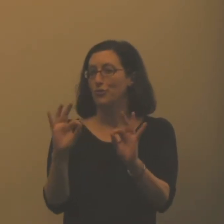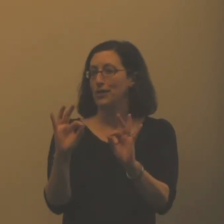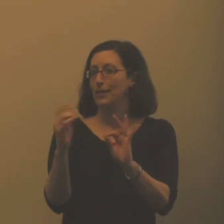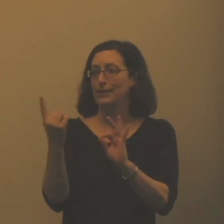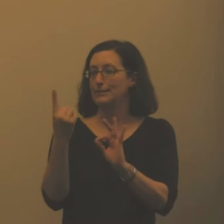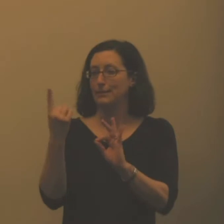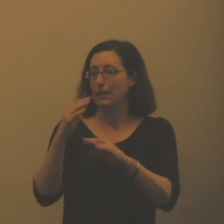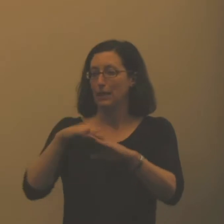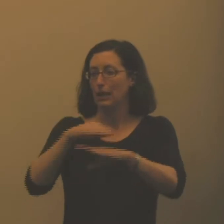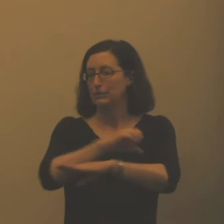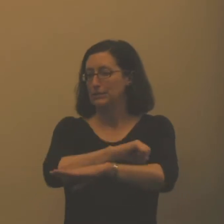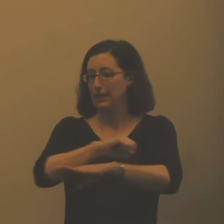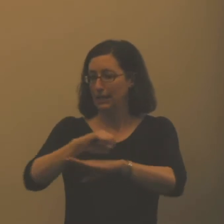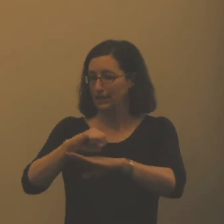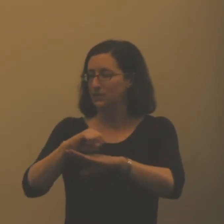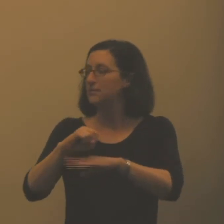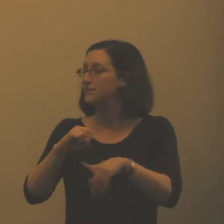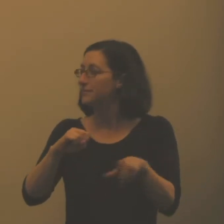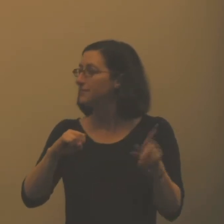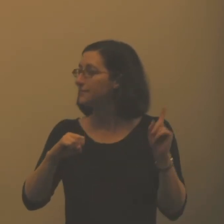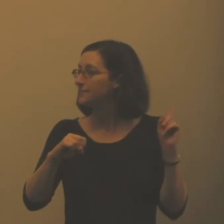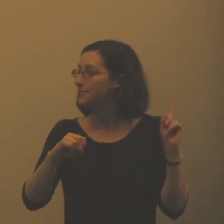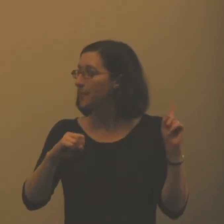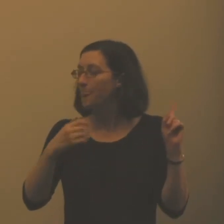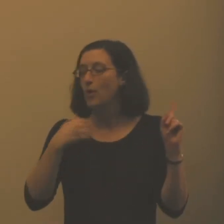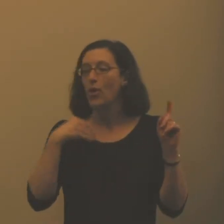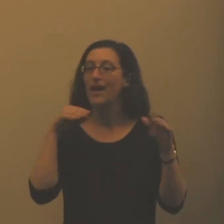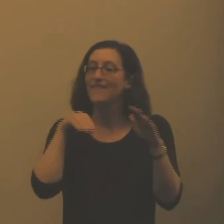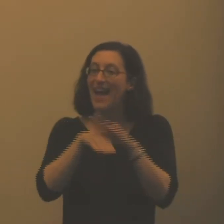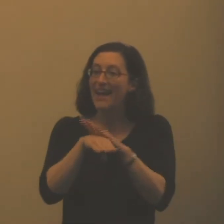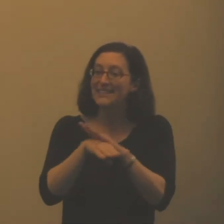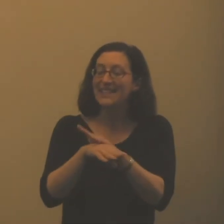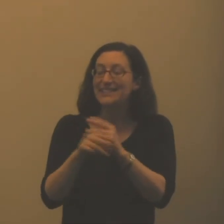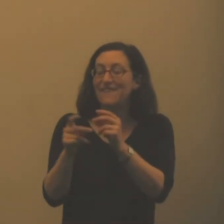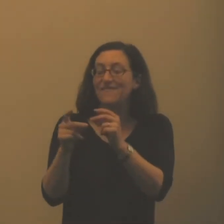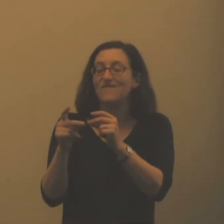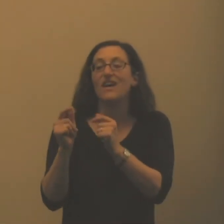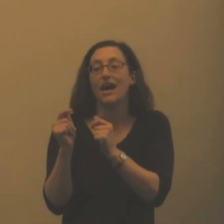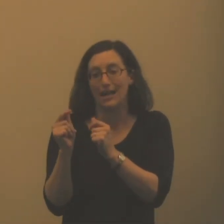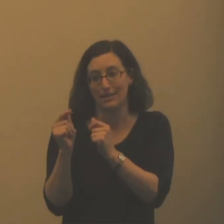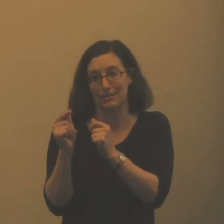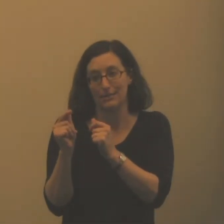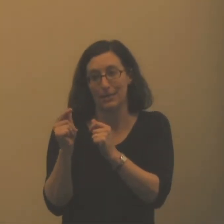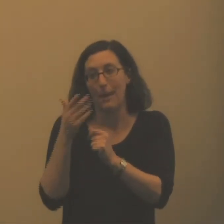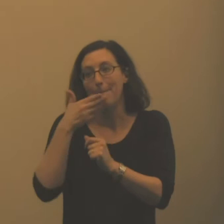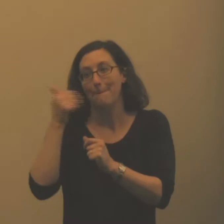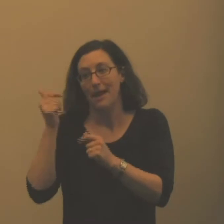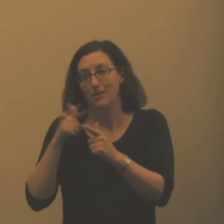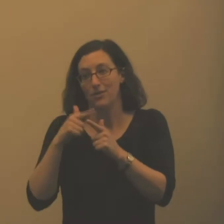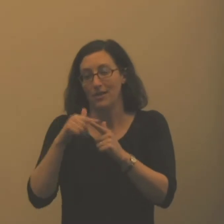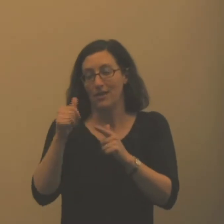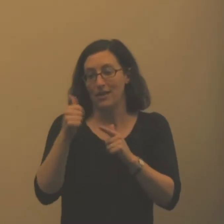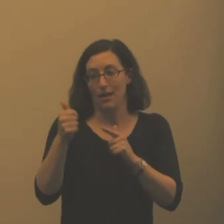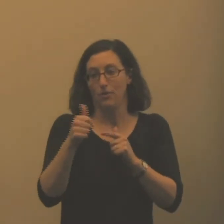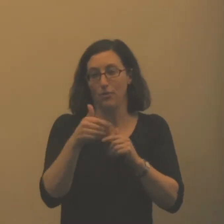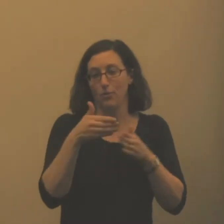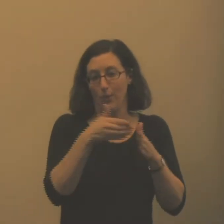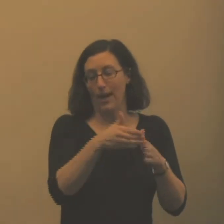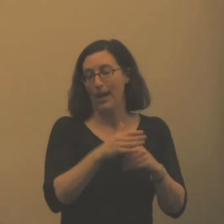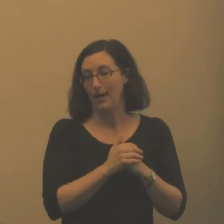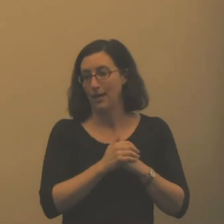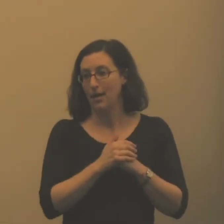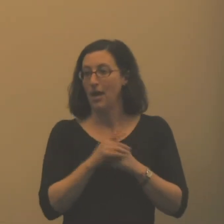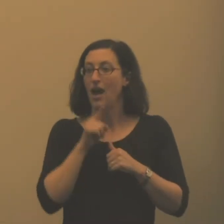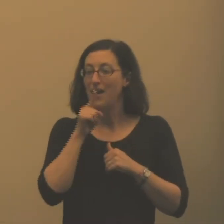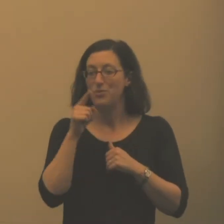stage. okay. So it gives me access, quicker access. The page is more streamlined. I'm sure